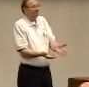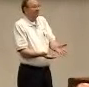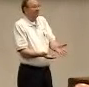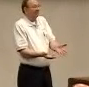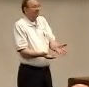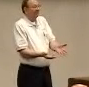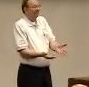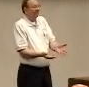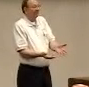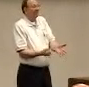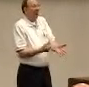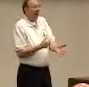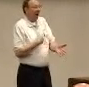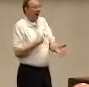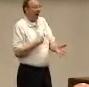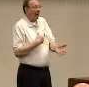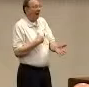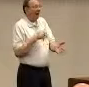what I found is